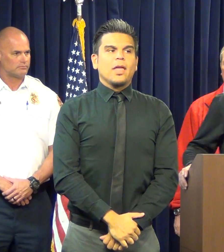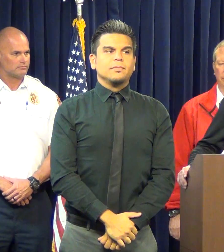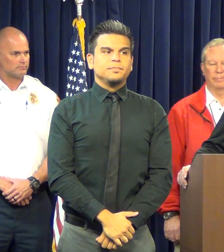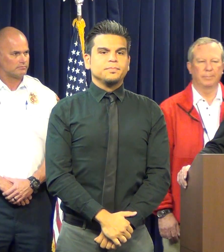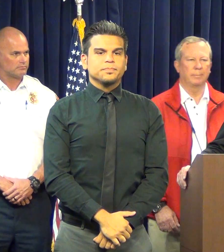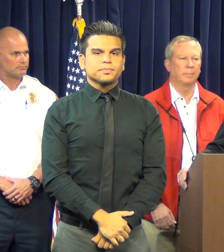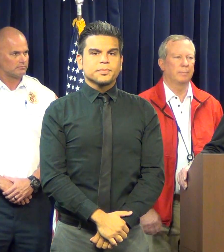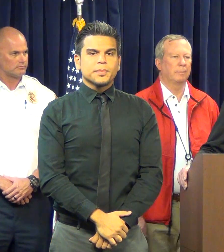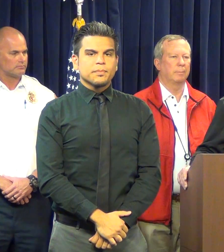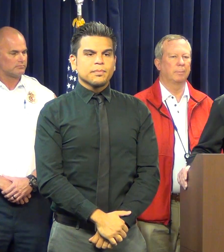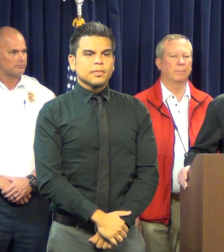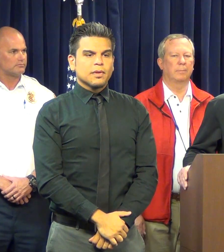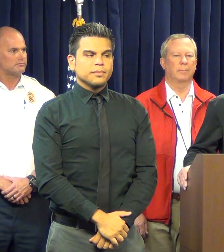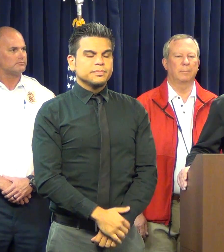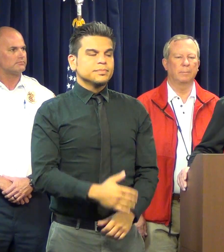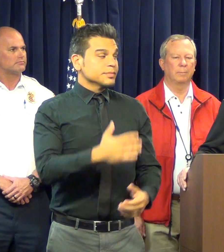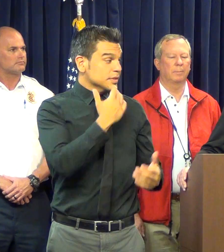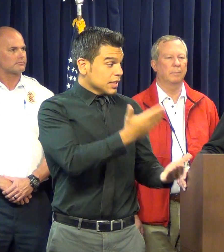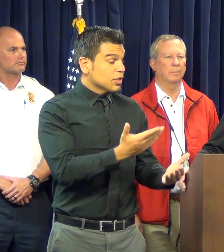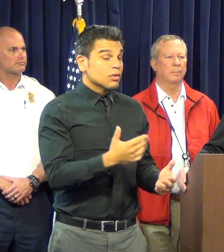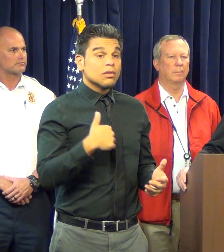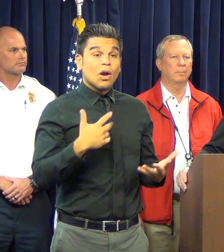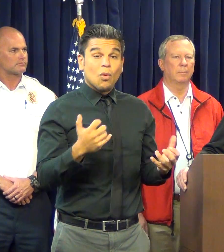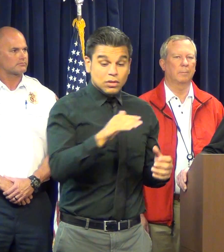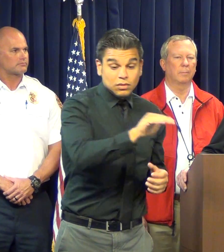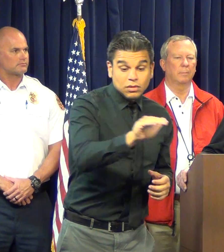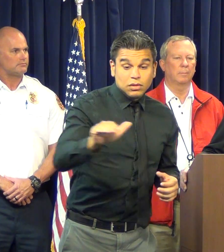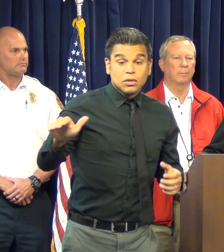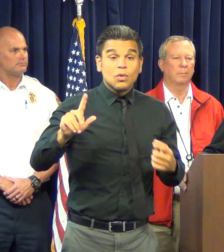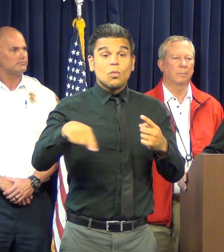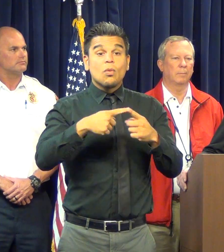Thank you, and I would just remind folks that when we began